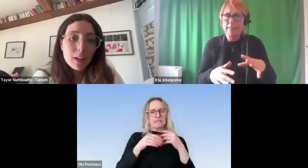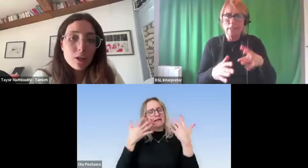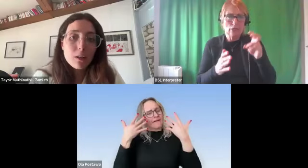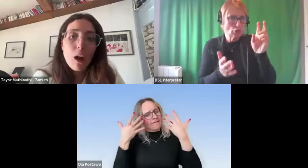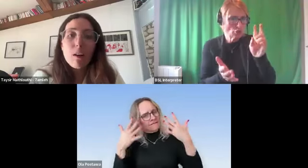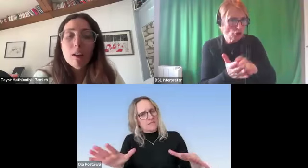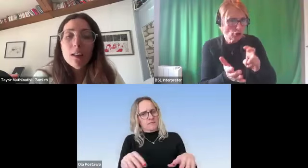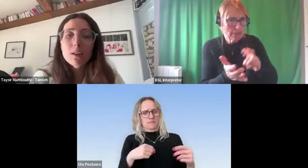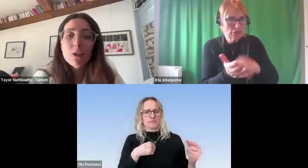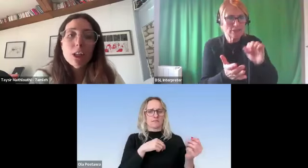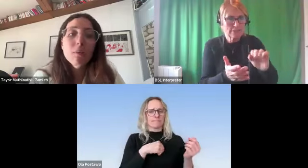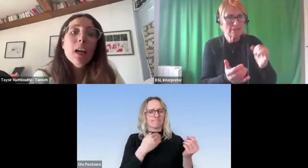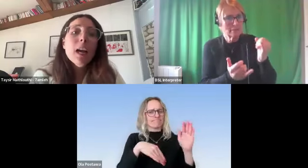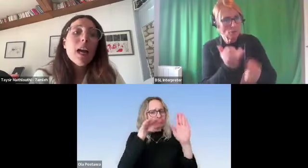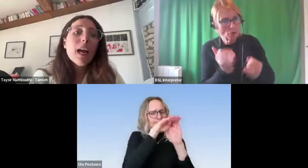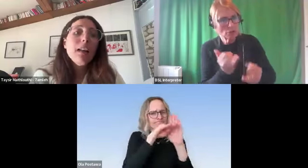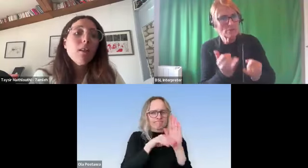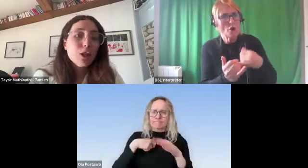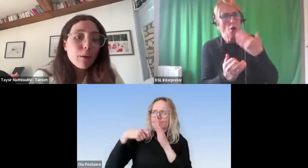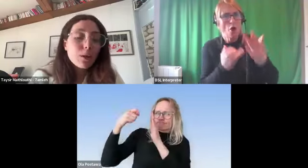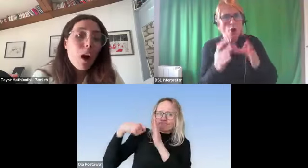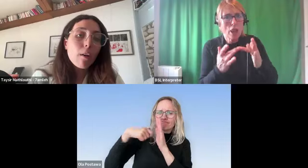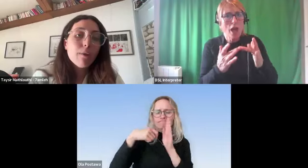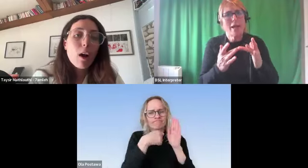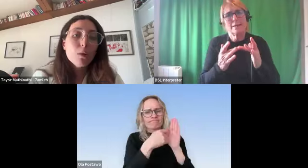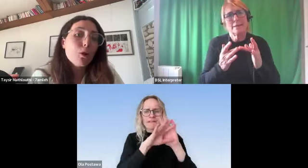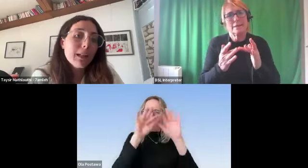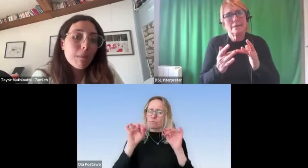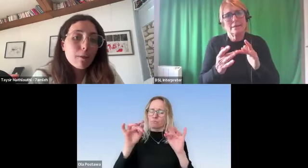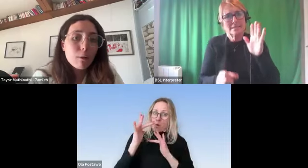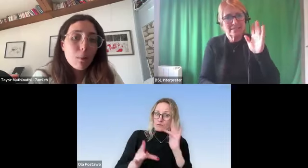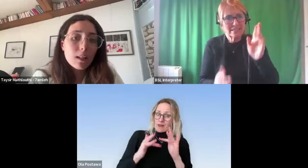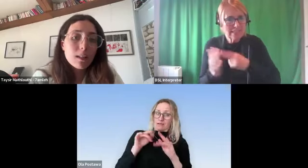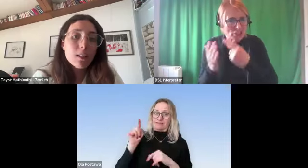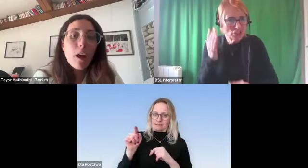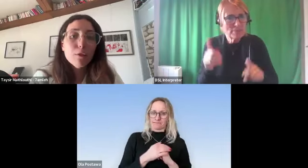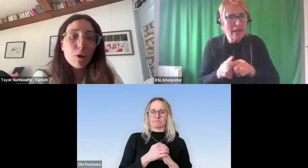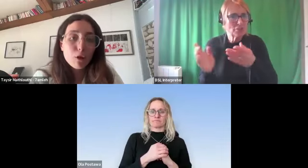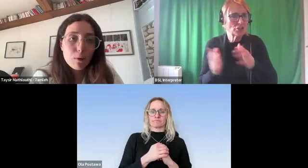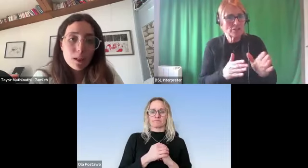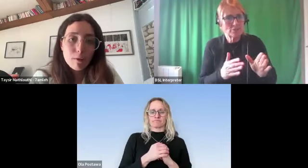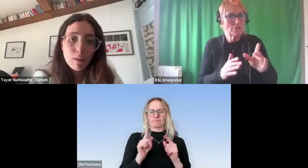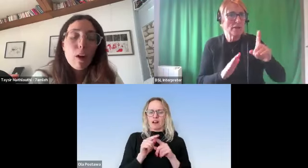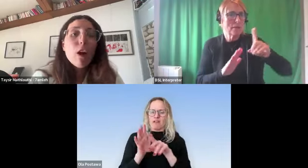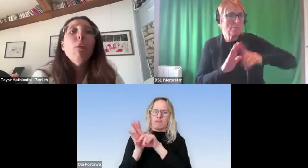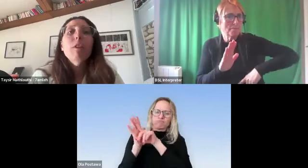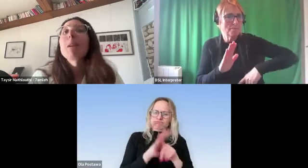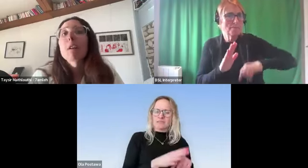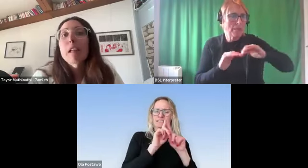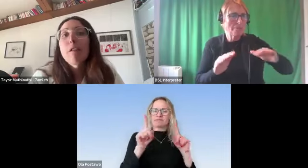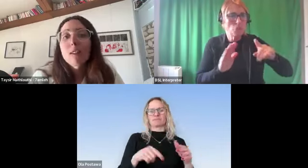the exacerbation of online censorship and the shifts of social media platforms policies after October